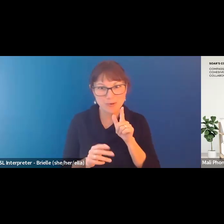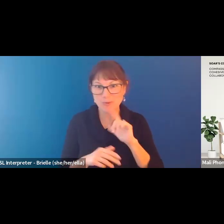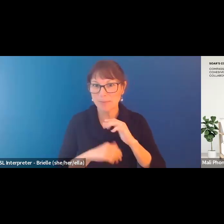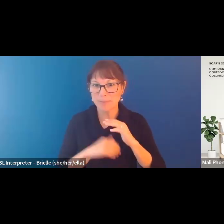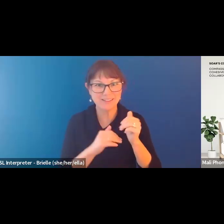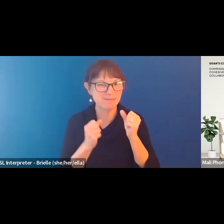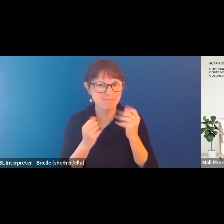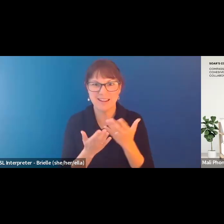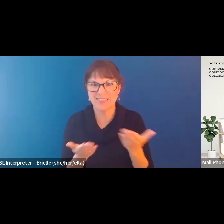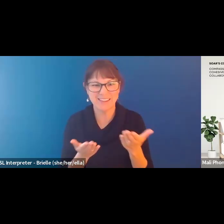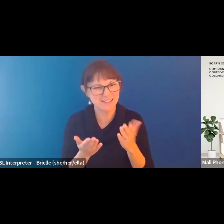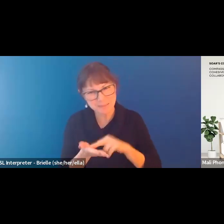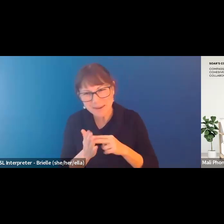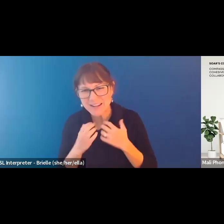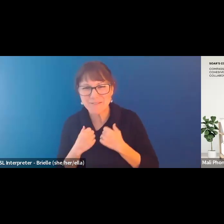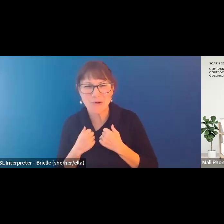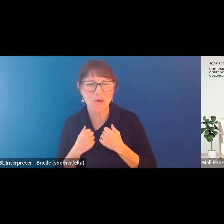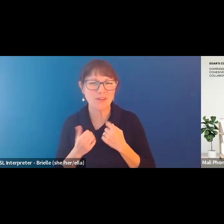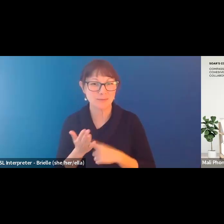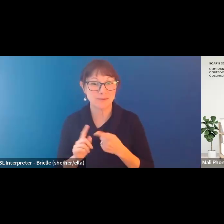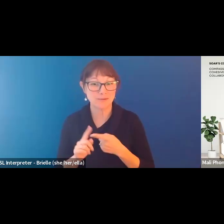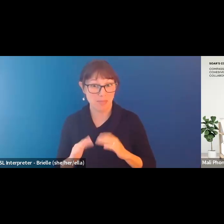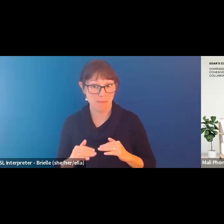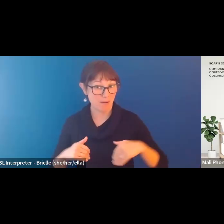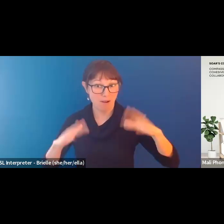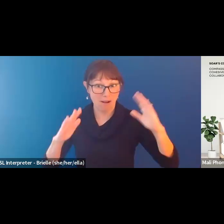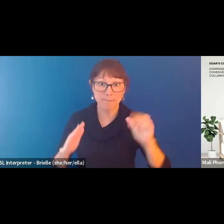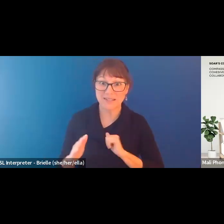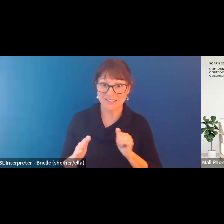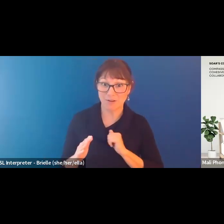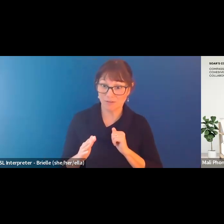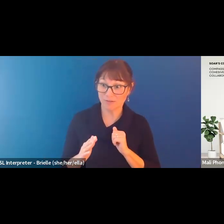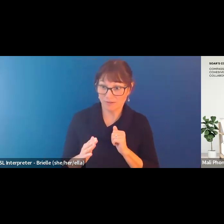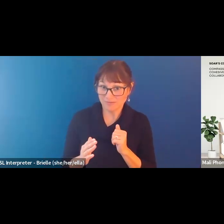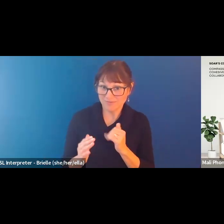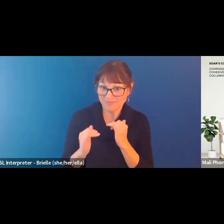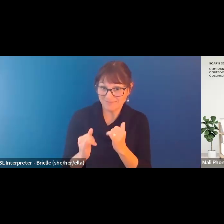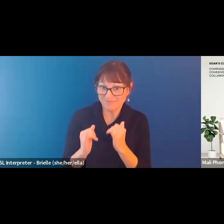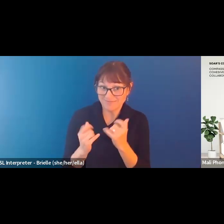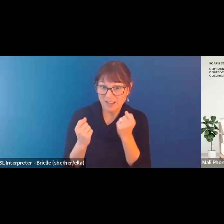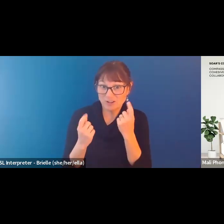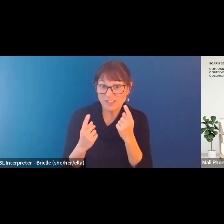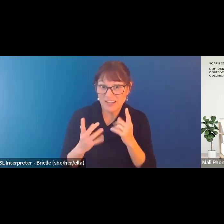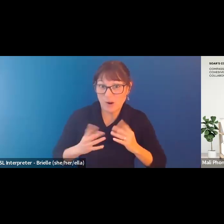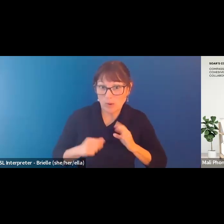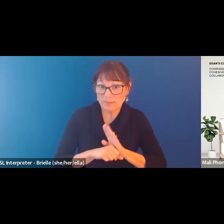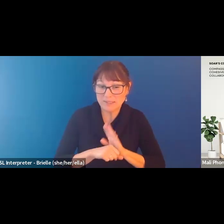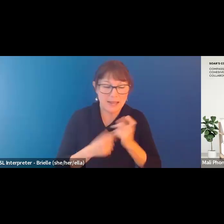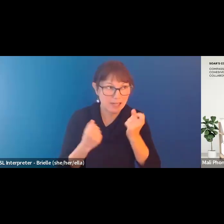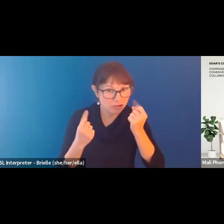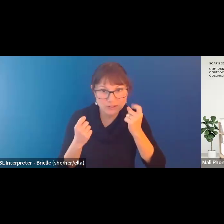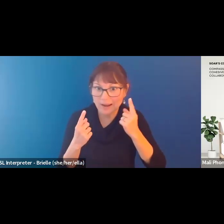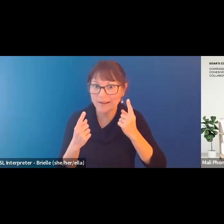ground up. As a fellow business owner and business leader, I understand firsthand the many twists and